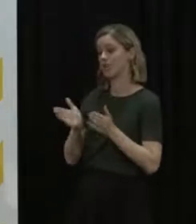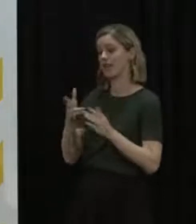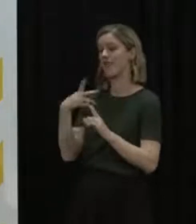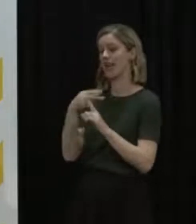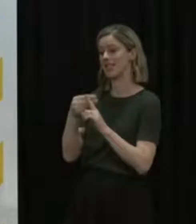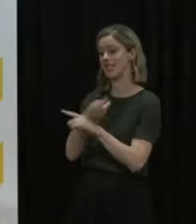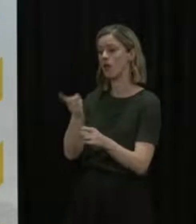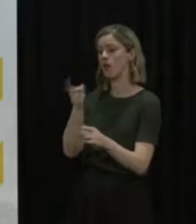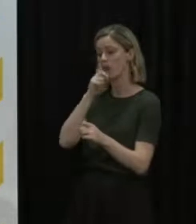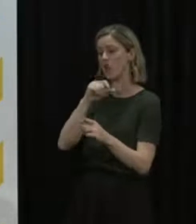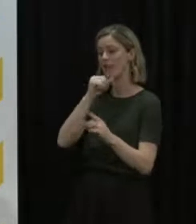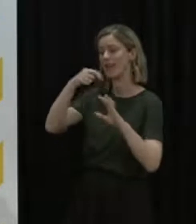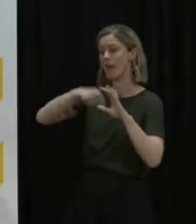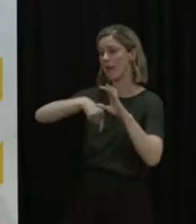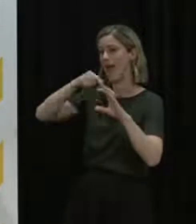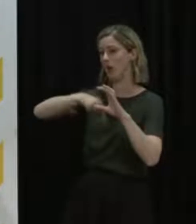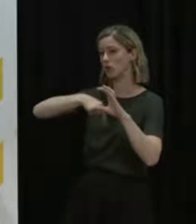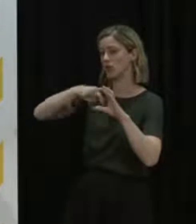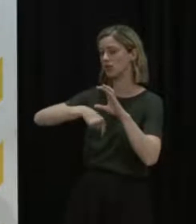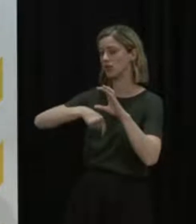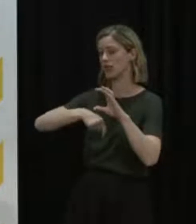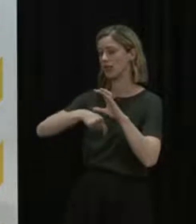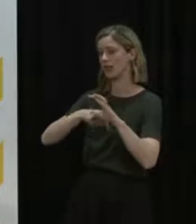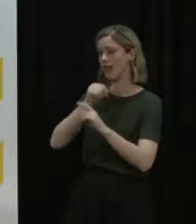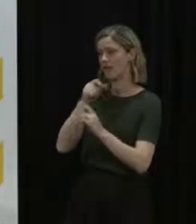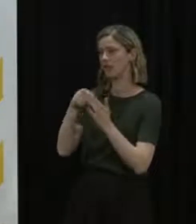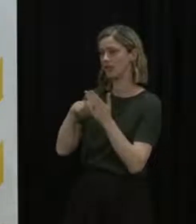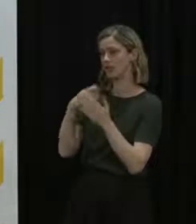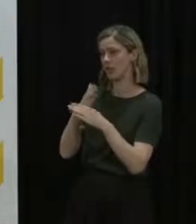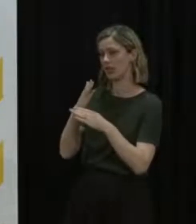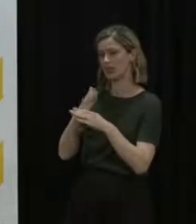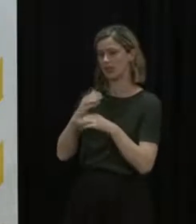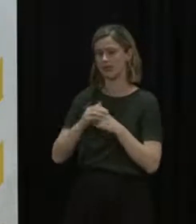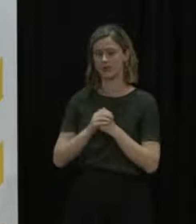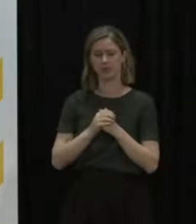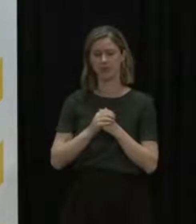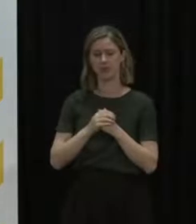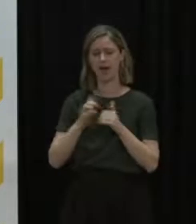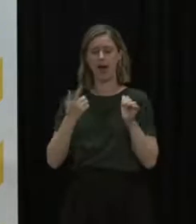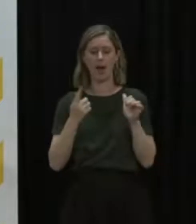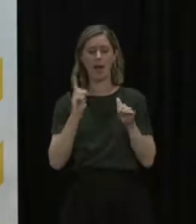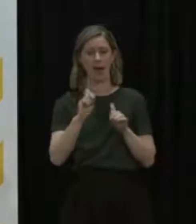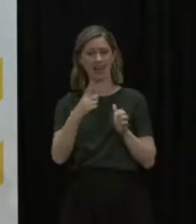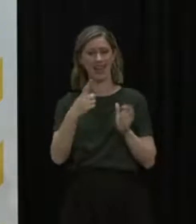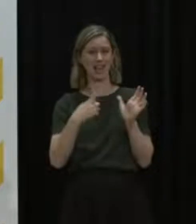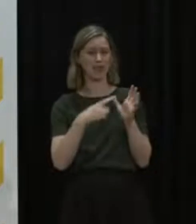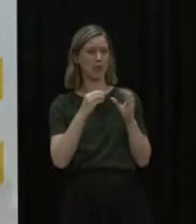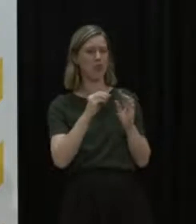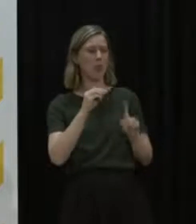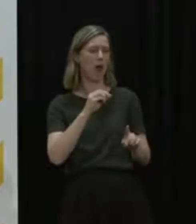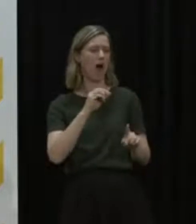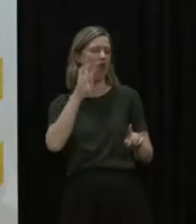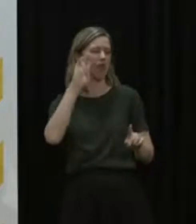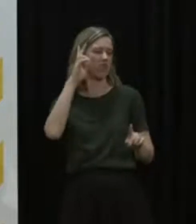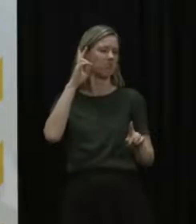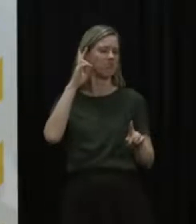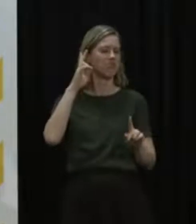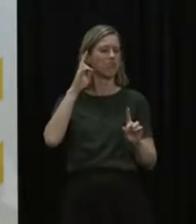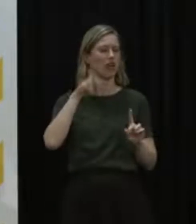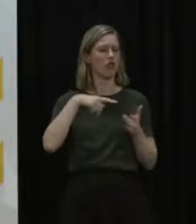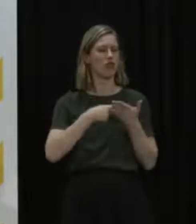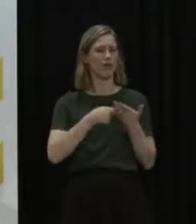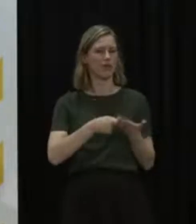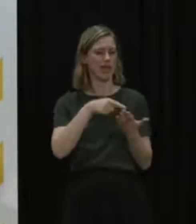vaccination for those crossing the border as essential workers, and Dr. Bloomfield changed that in the recommendation,